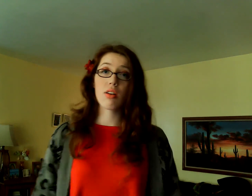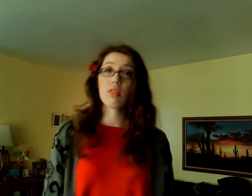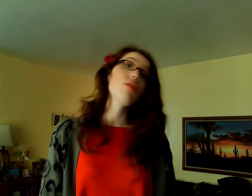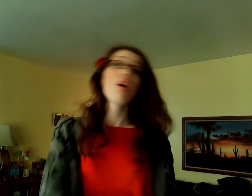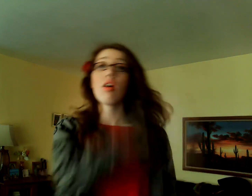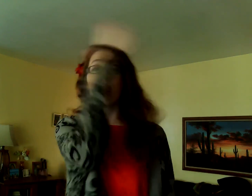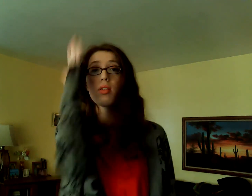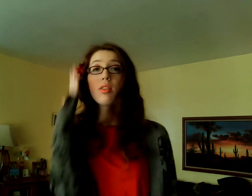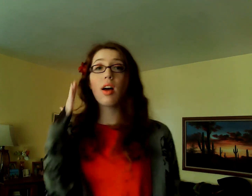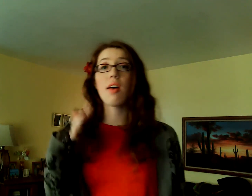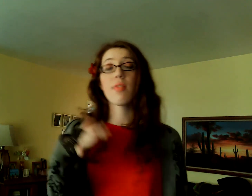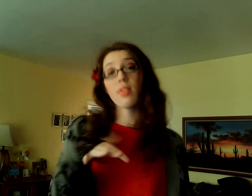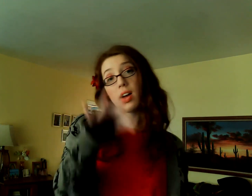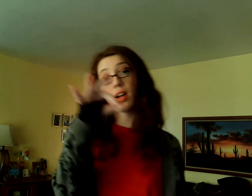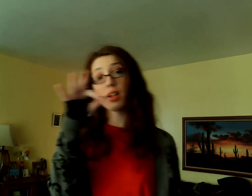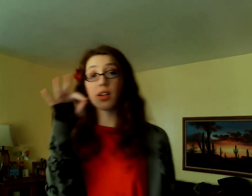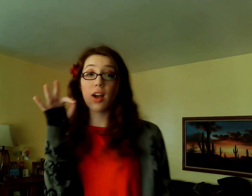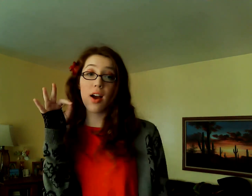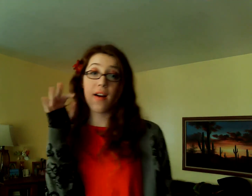never find you.